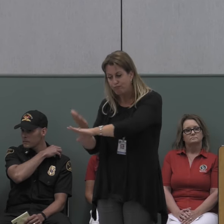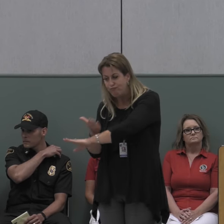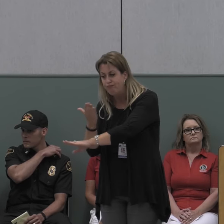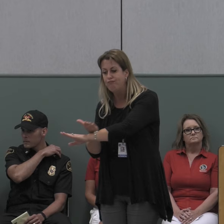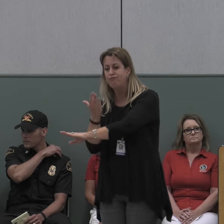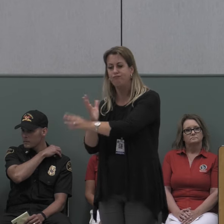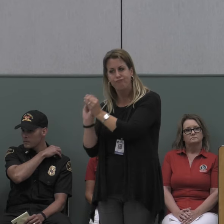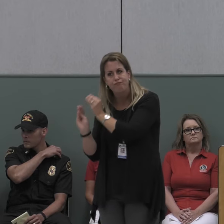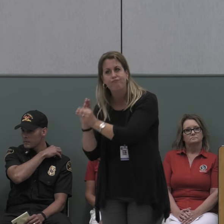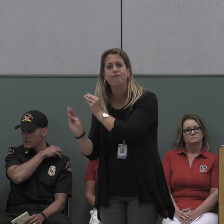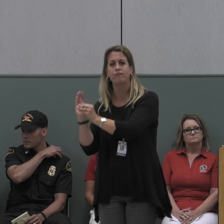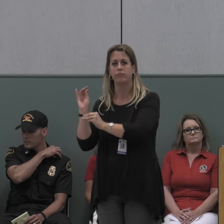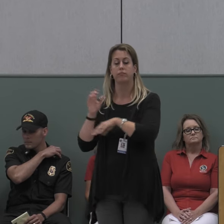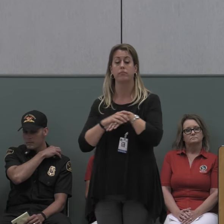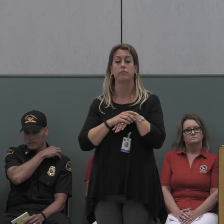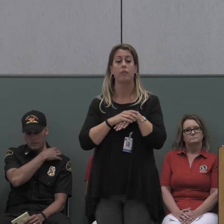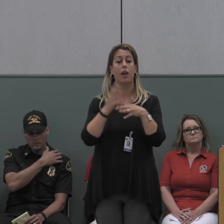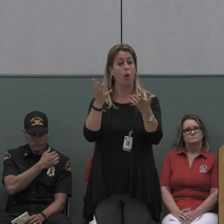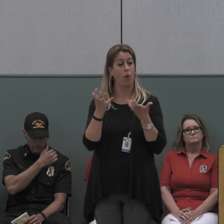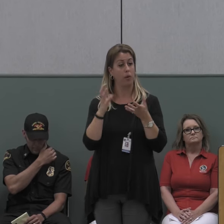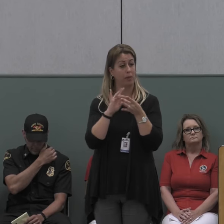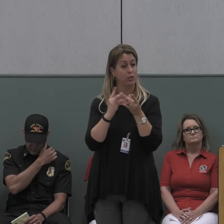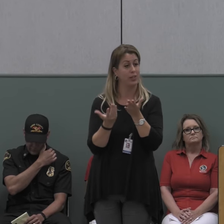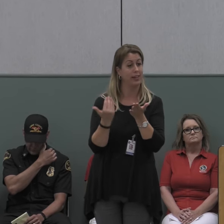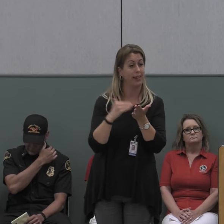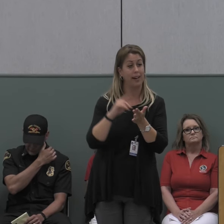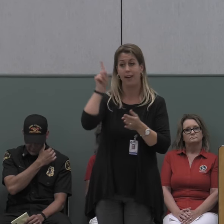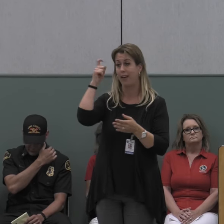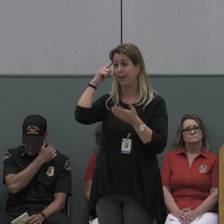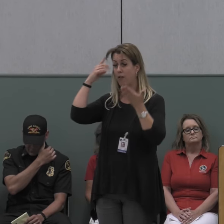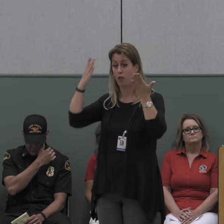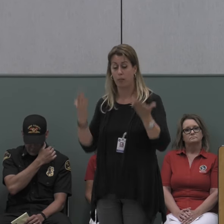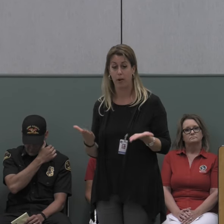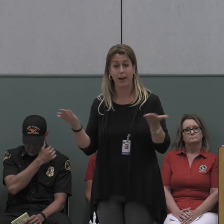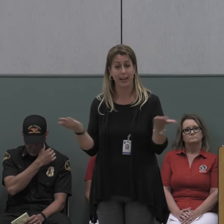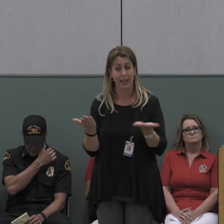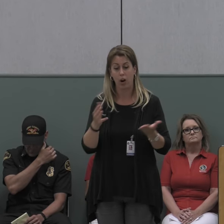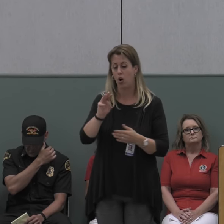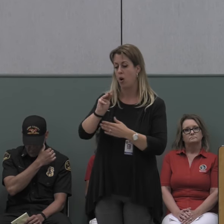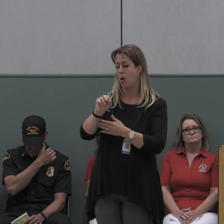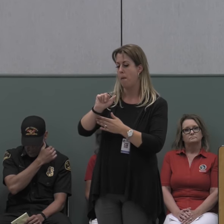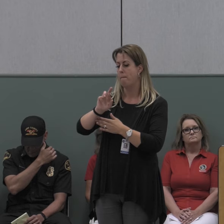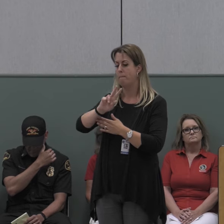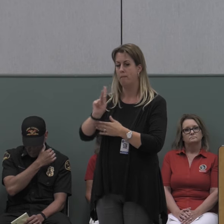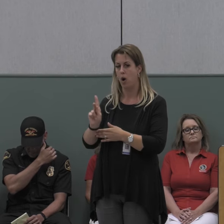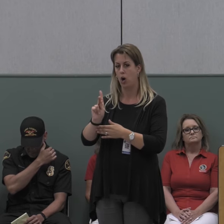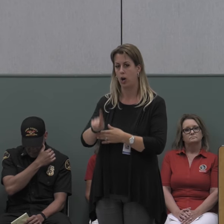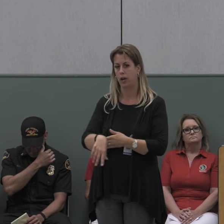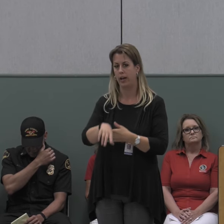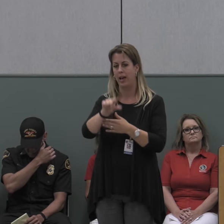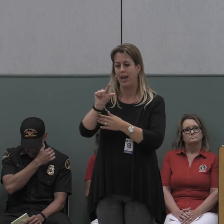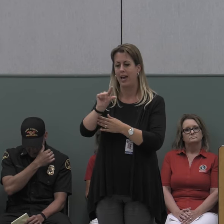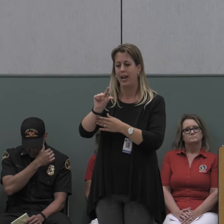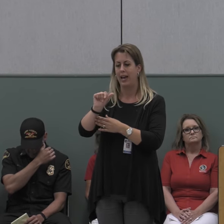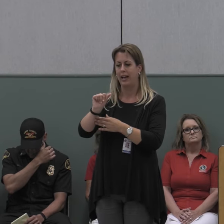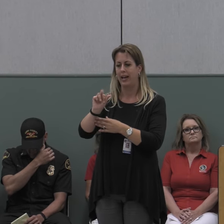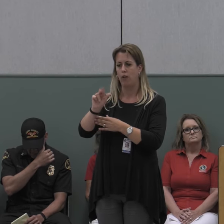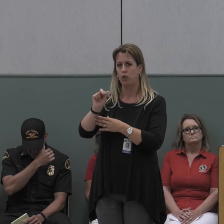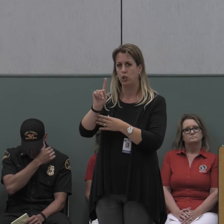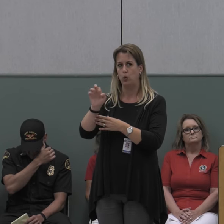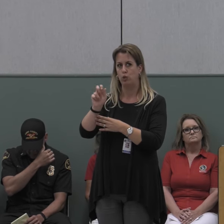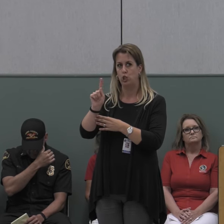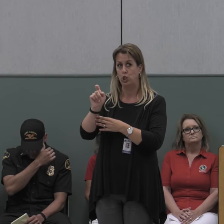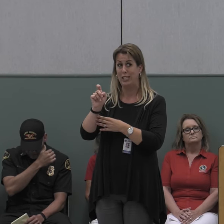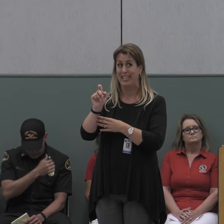want to reiterate, I know the governor has been out here. Mark Ghirarducci, our director of Cal OES, has been out here, and California